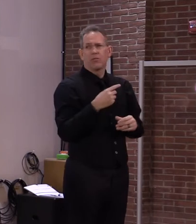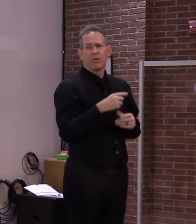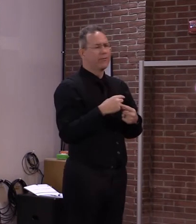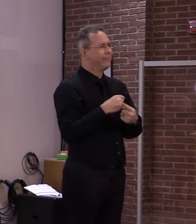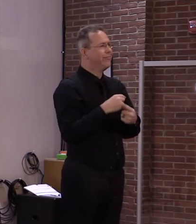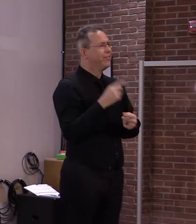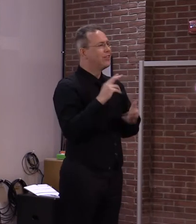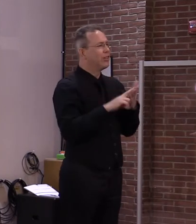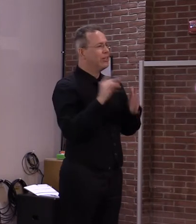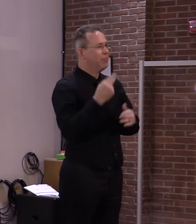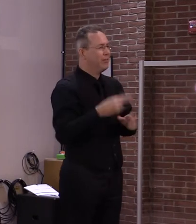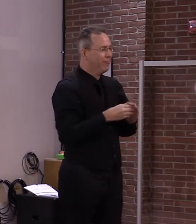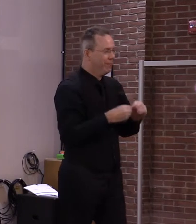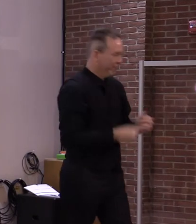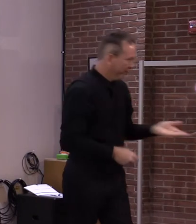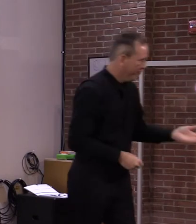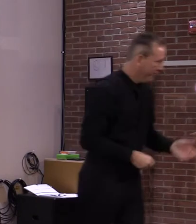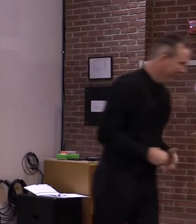update